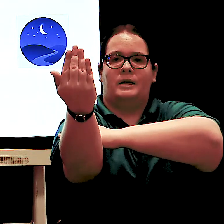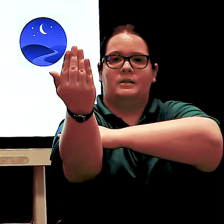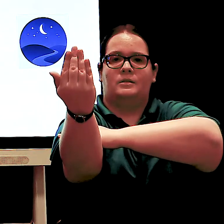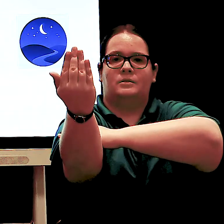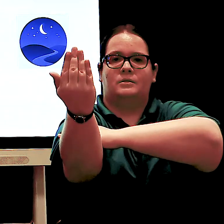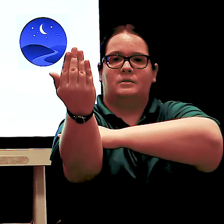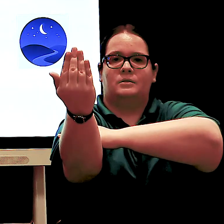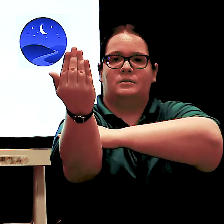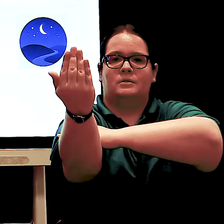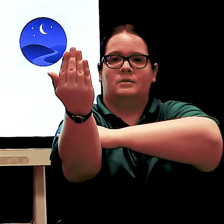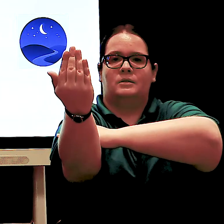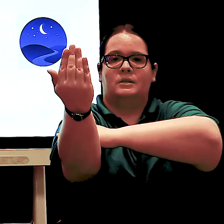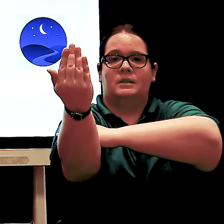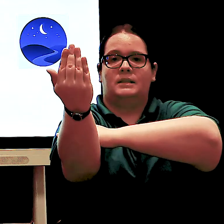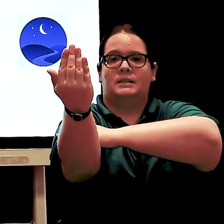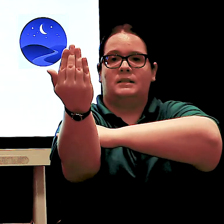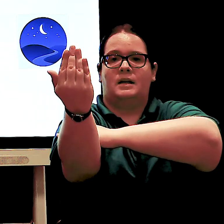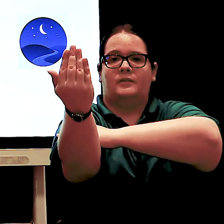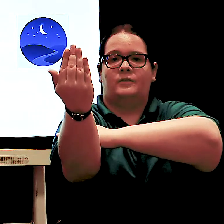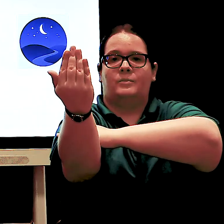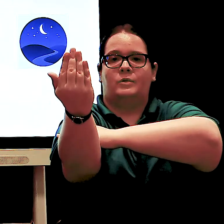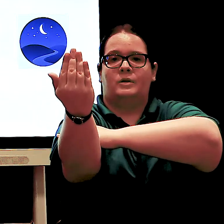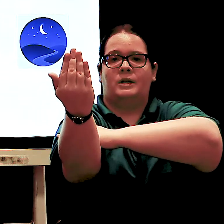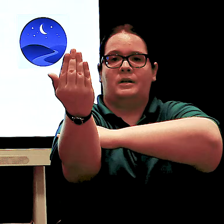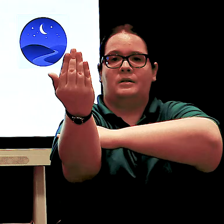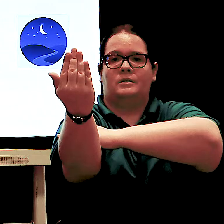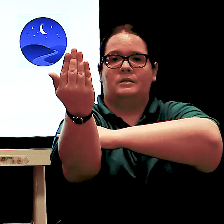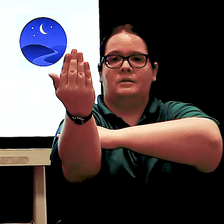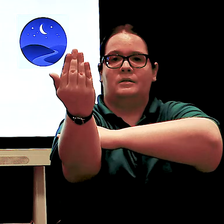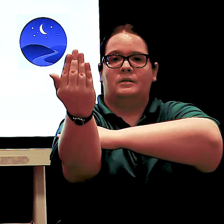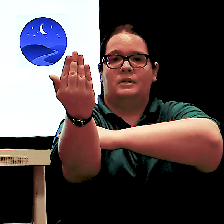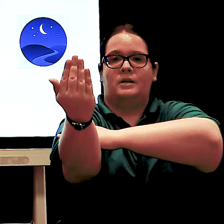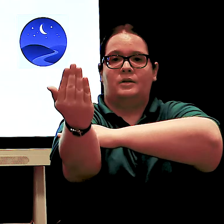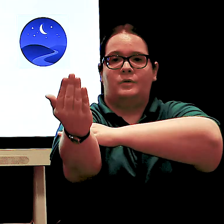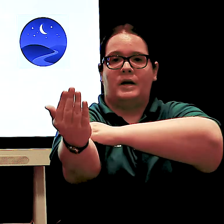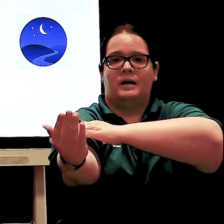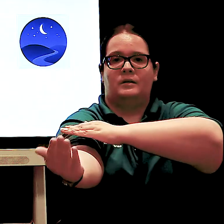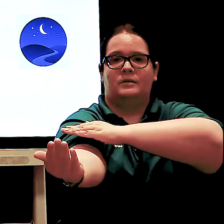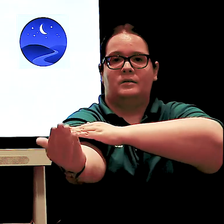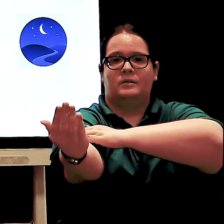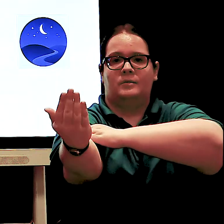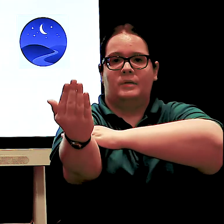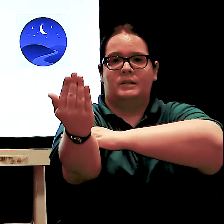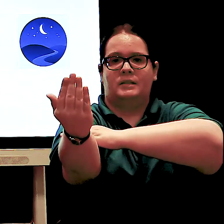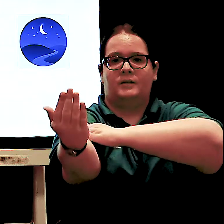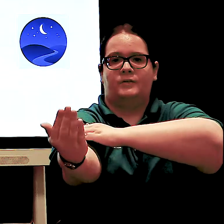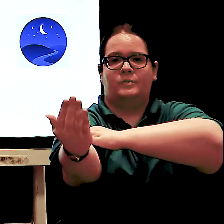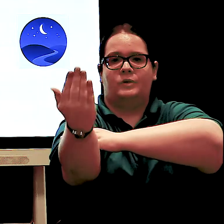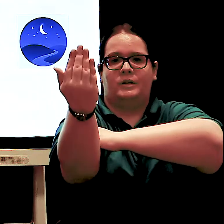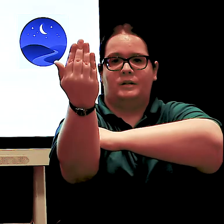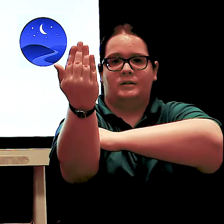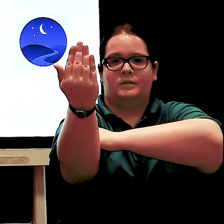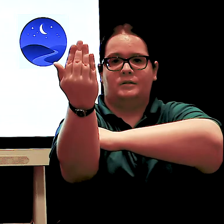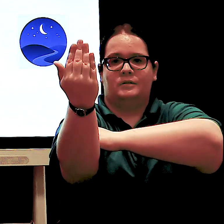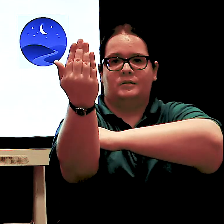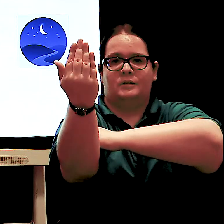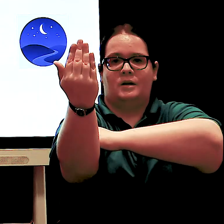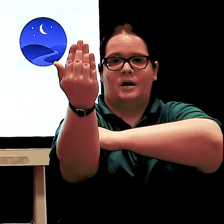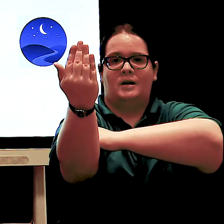horizon. So this is the sign for morning. Can you do that? Make the sign for morning.